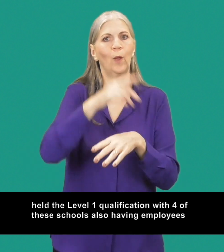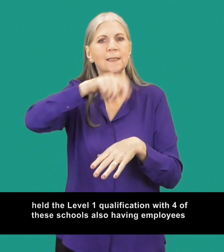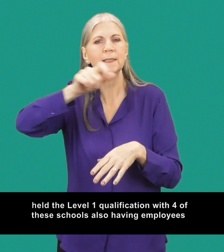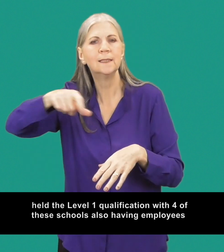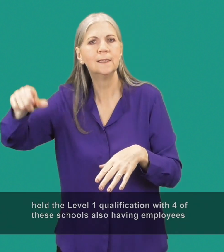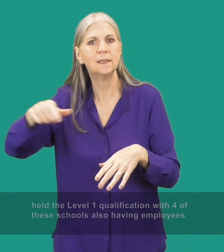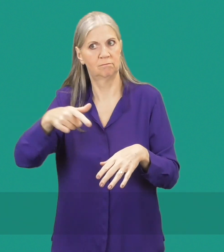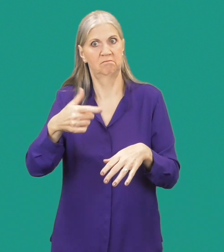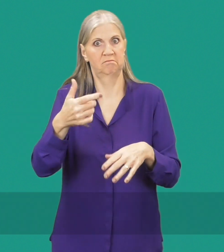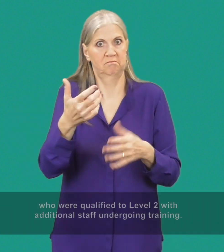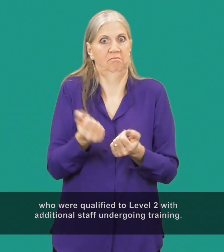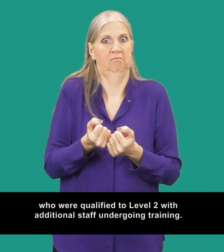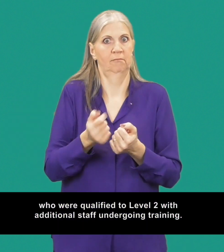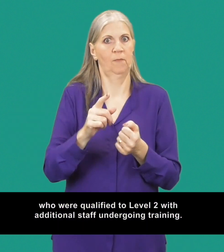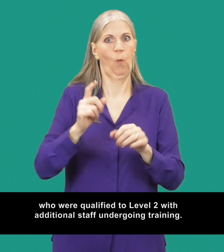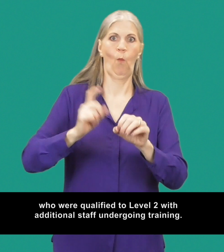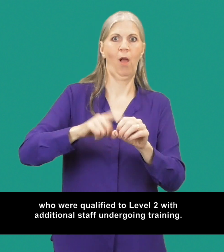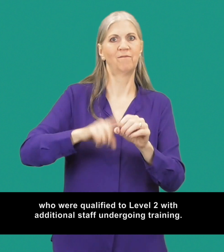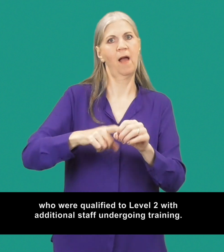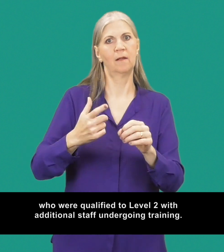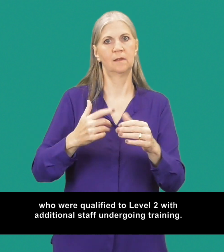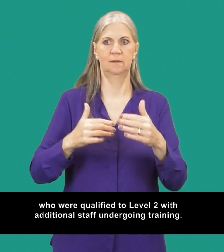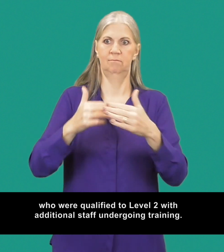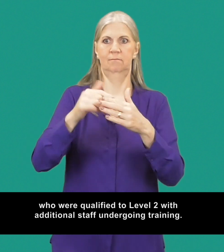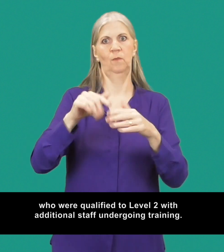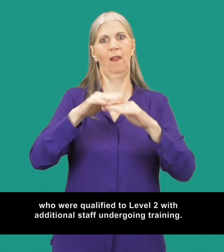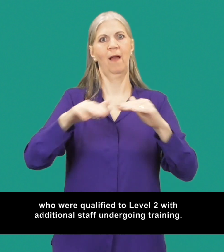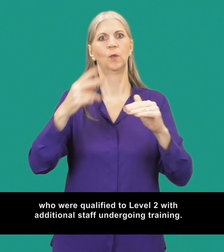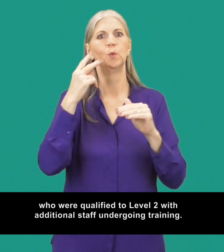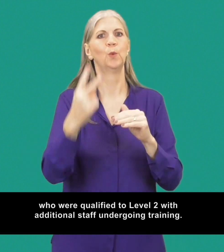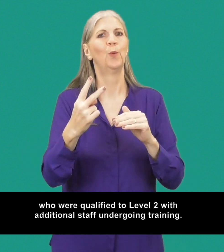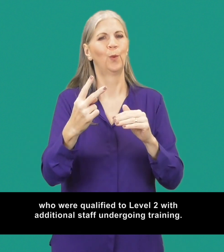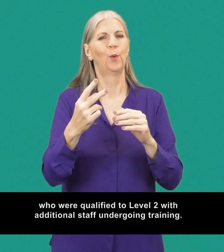Level 2, with additional staff undergoing training.